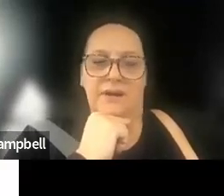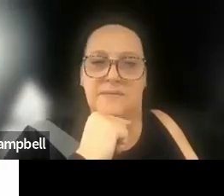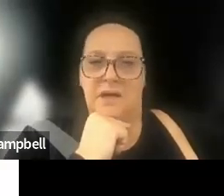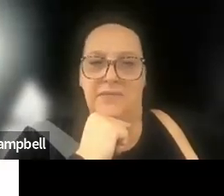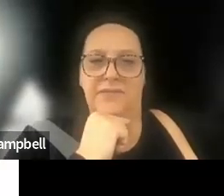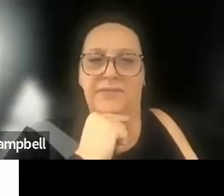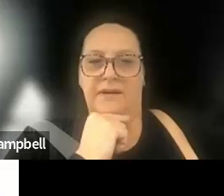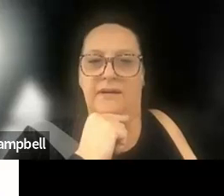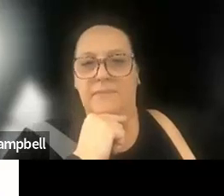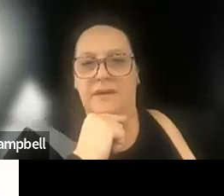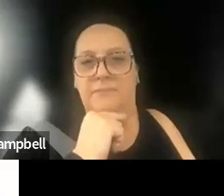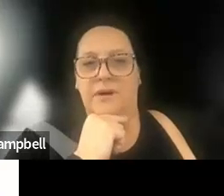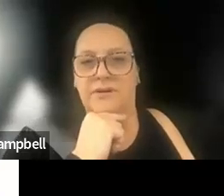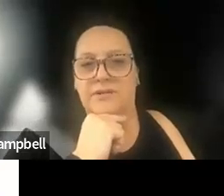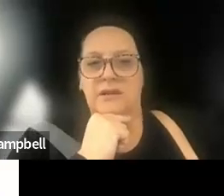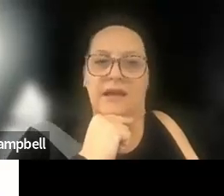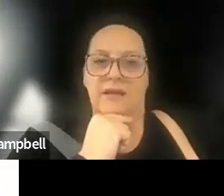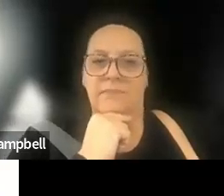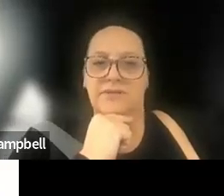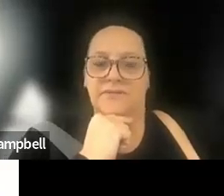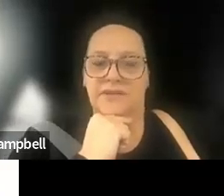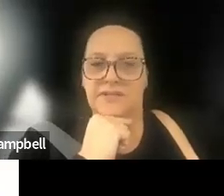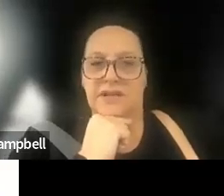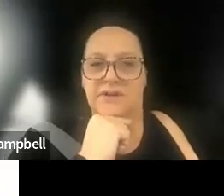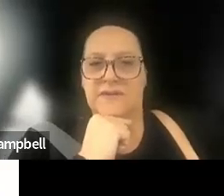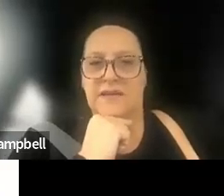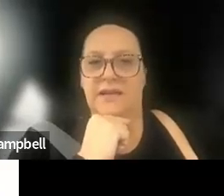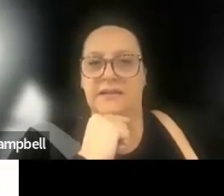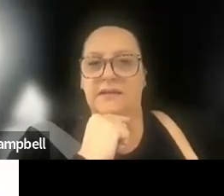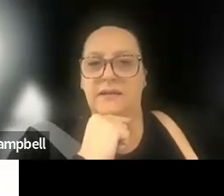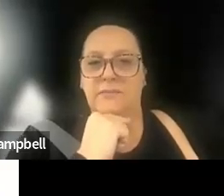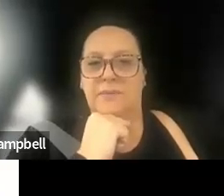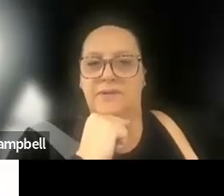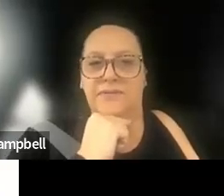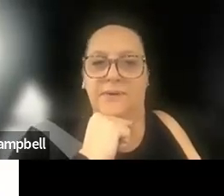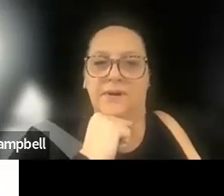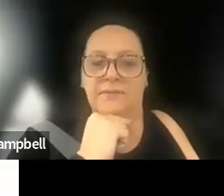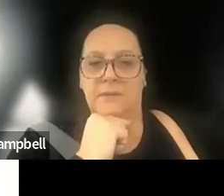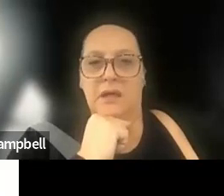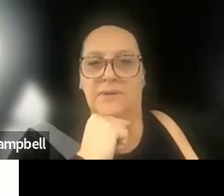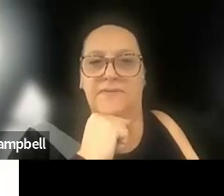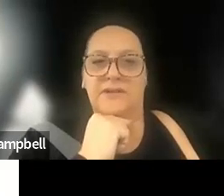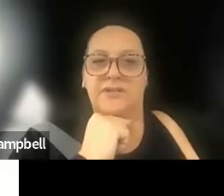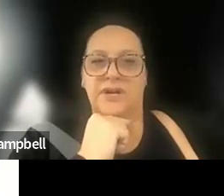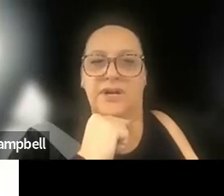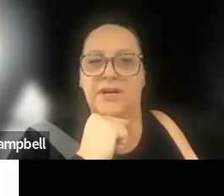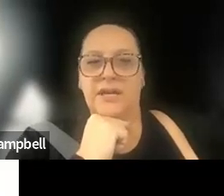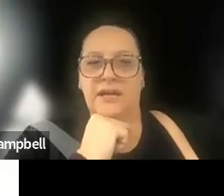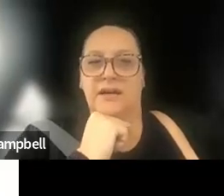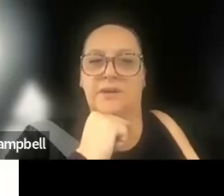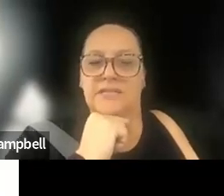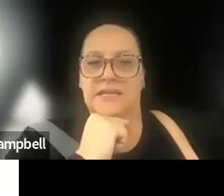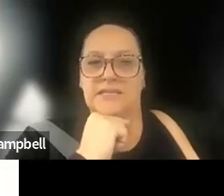Disability Awareness Month in March, and had a bunch of legislators and people on the floor that we were able to